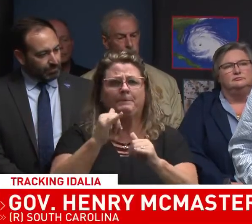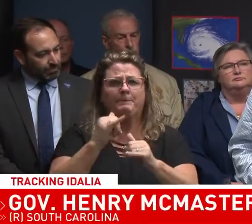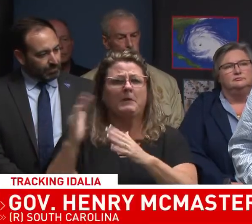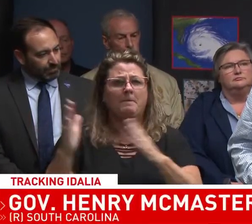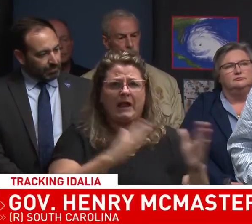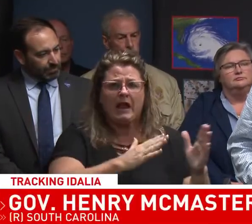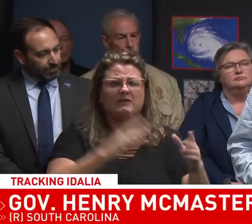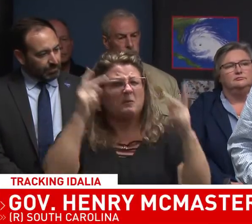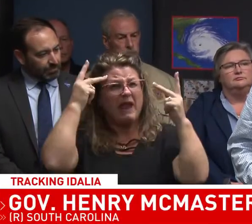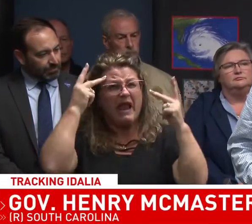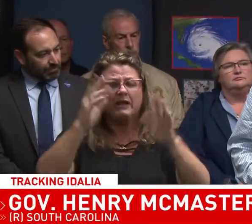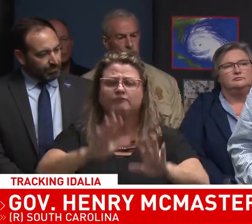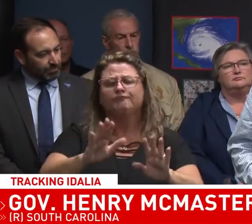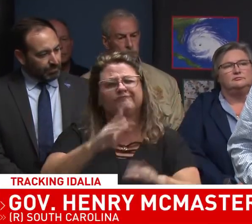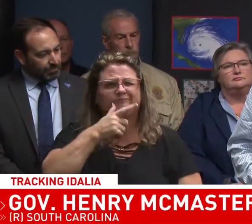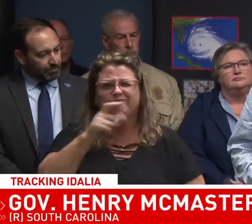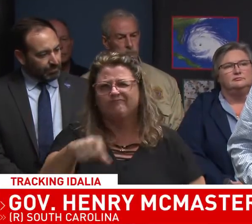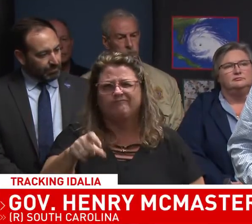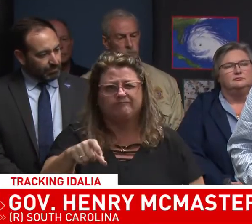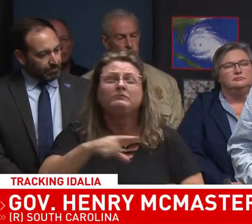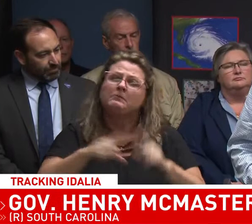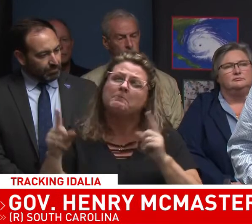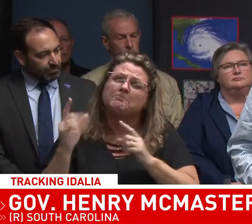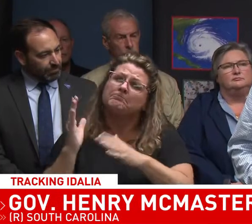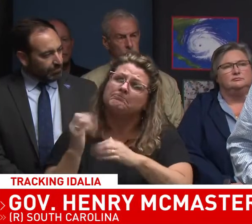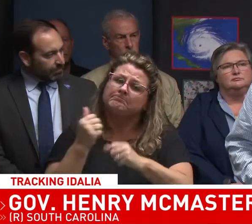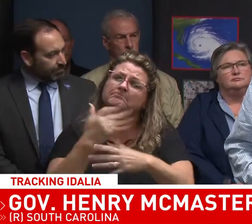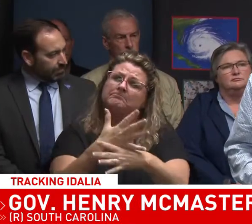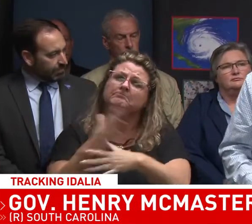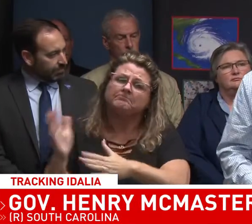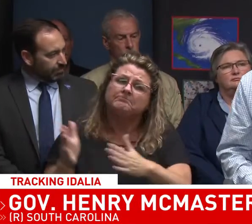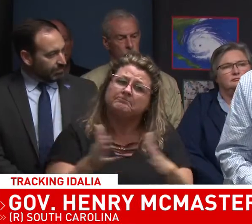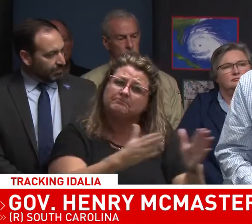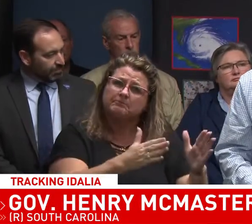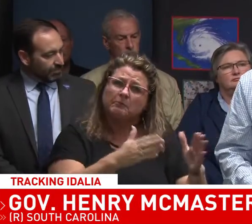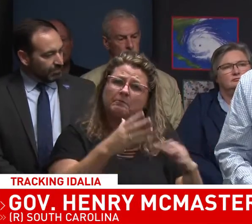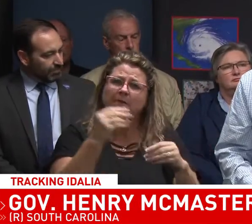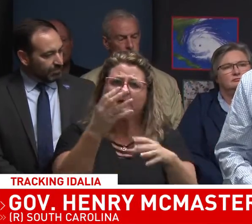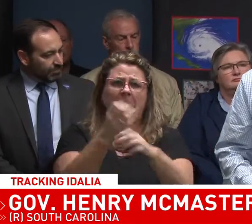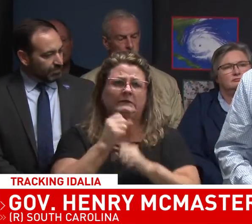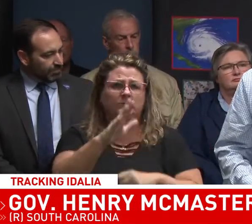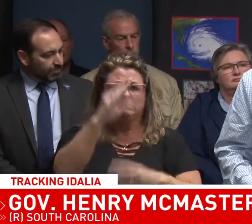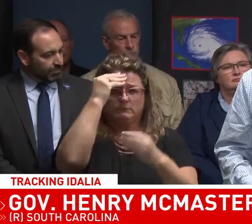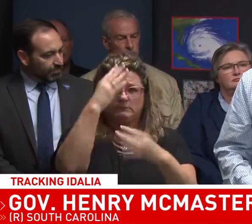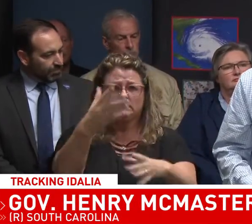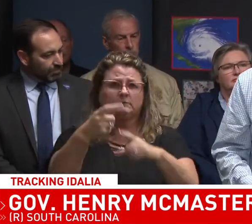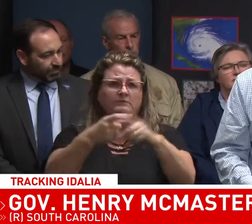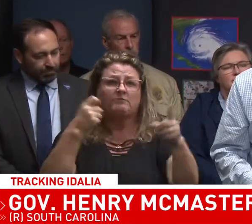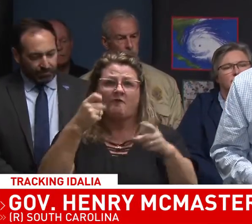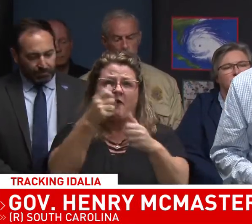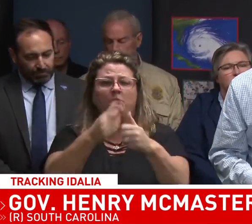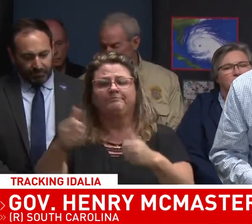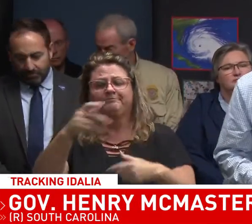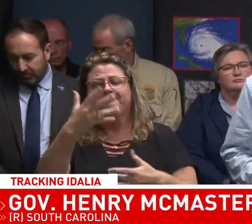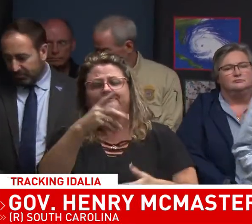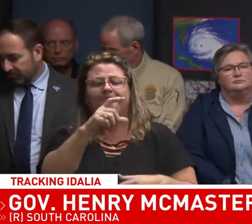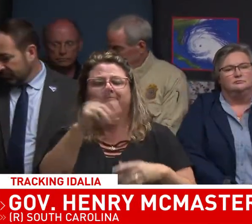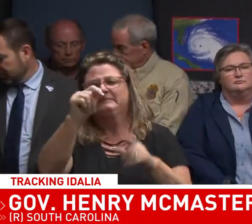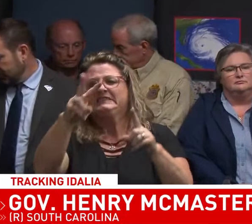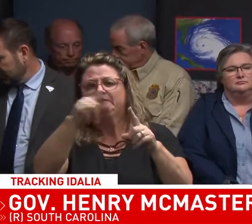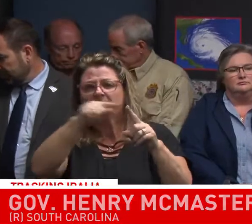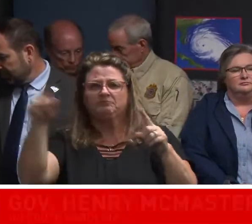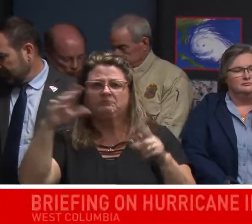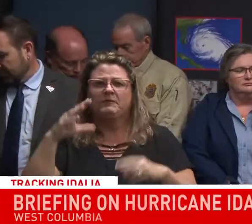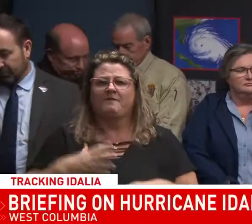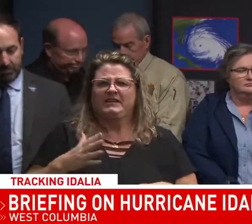Don't panic, but be prepared and get your information from official sources. Director Stinson, Emergency Management